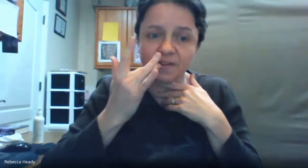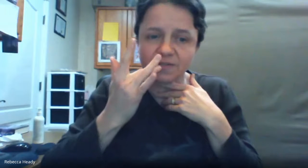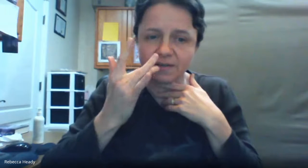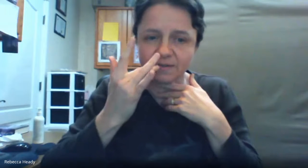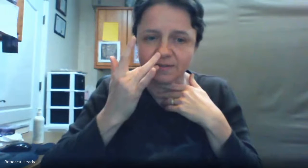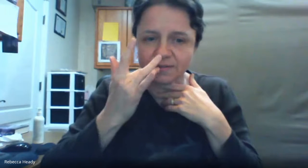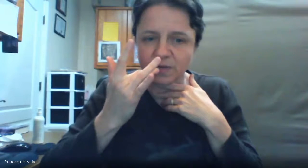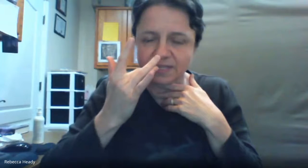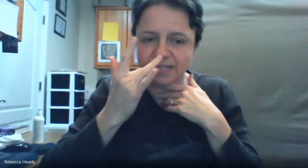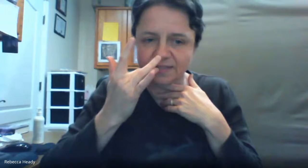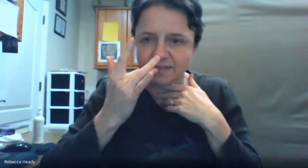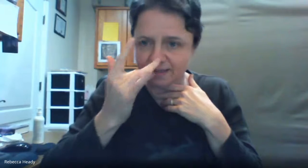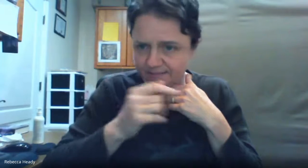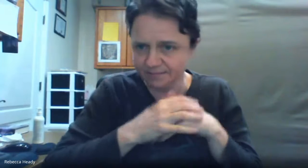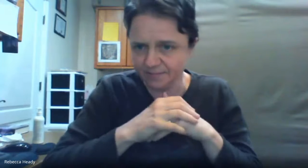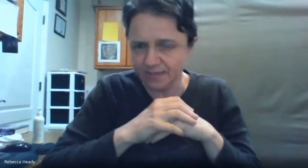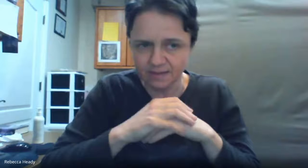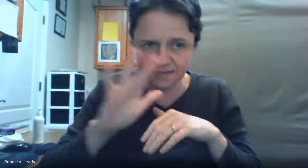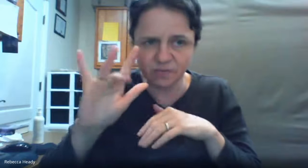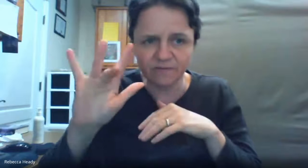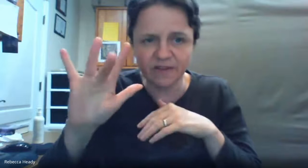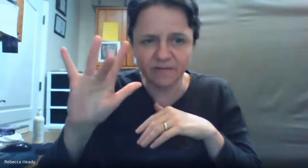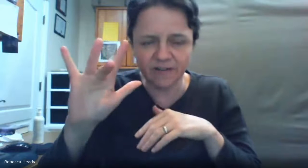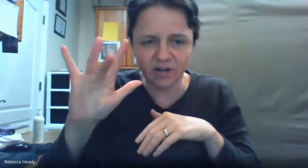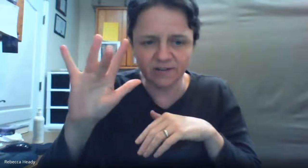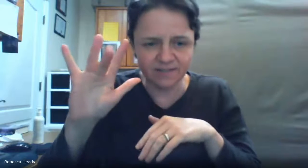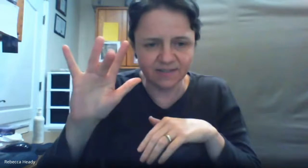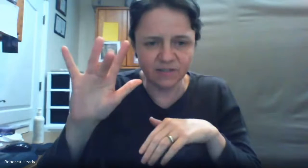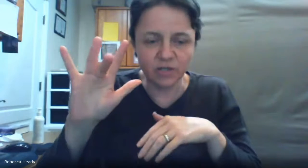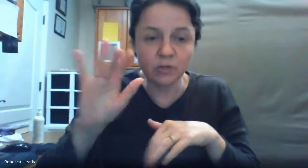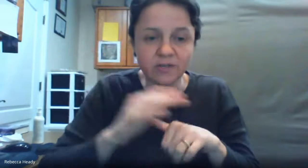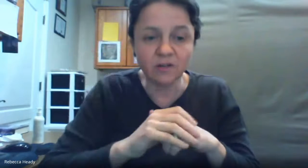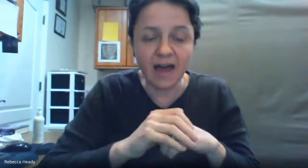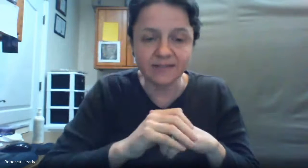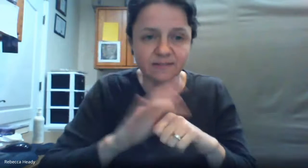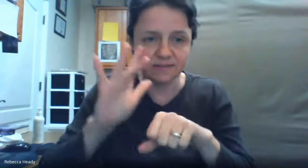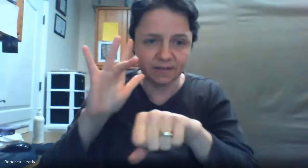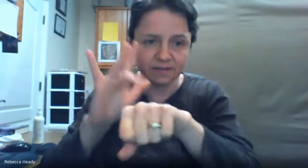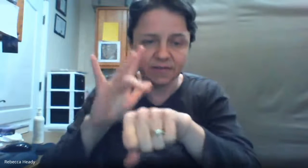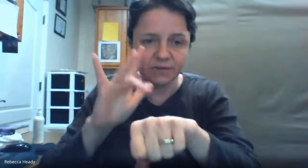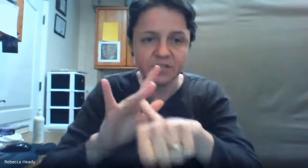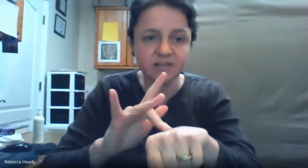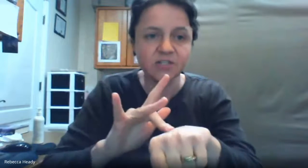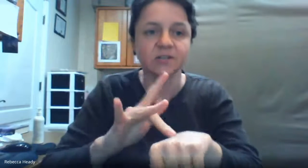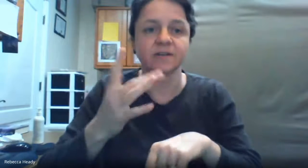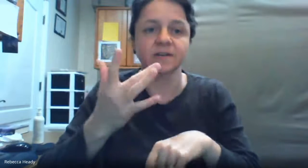your tongue. What does it taste like? This is your feely finger. You're going to use it a lot. It's like the same for touch